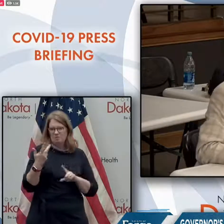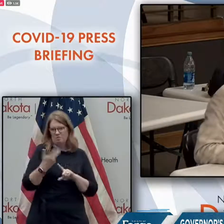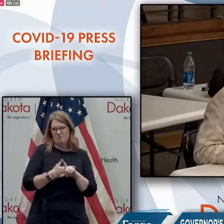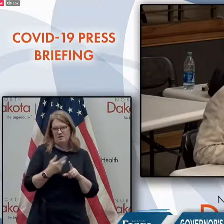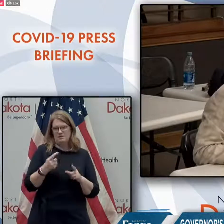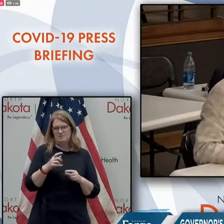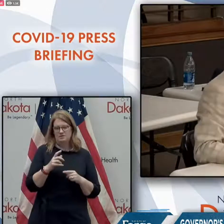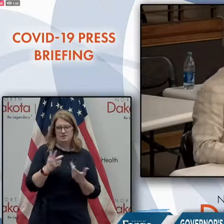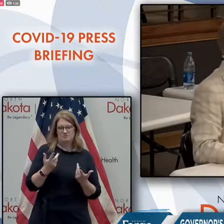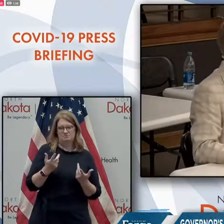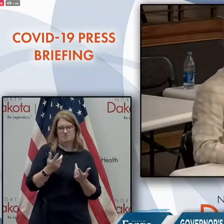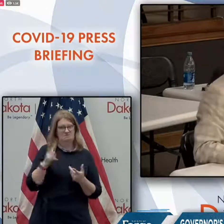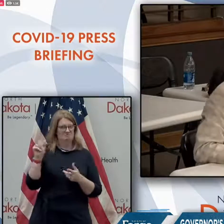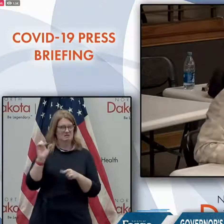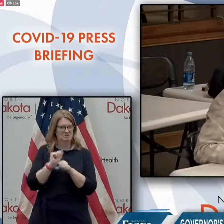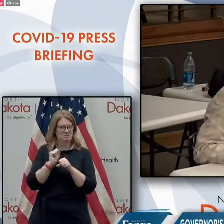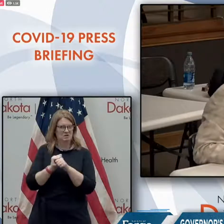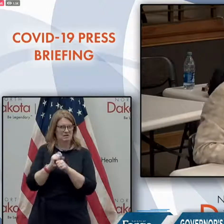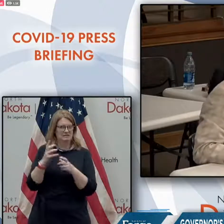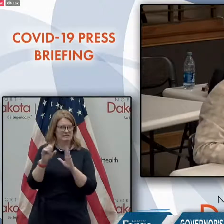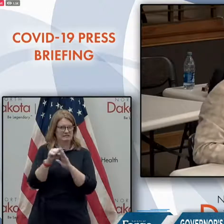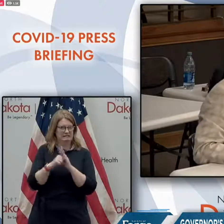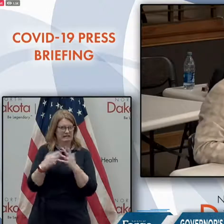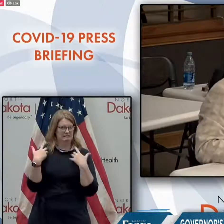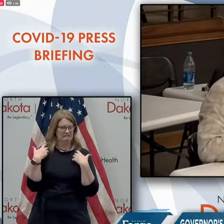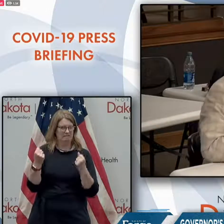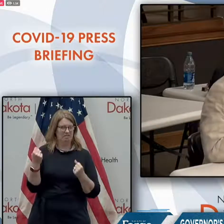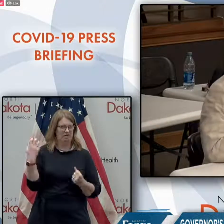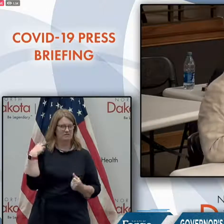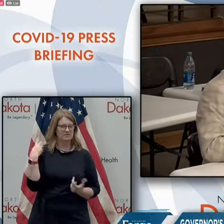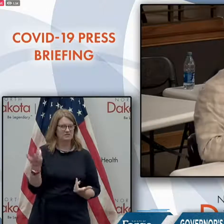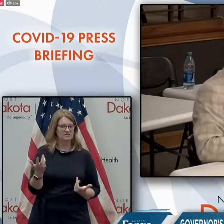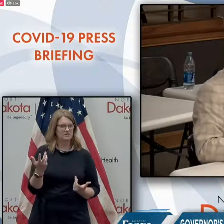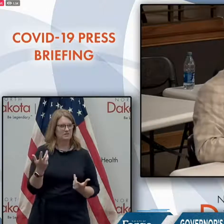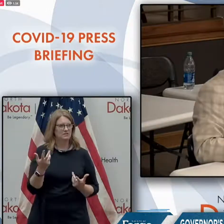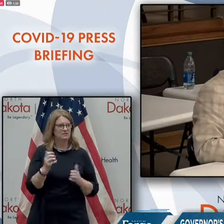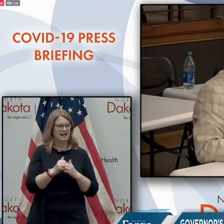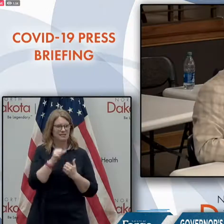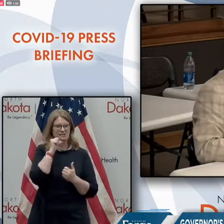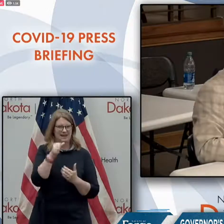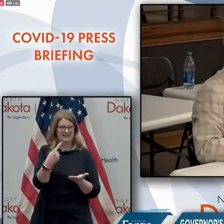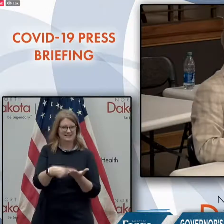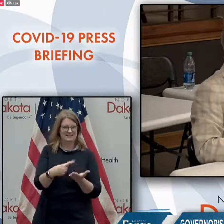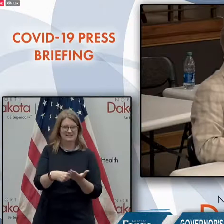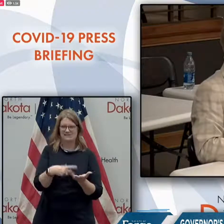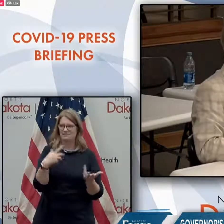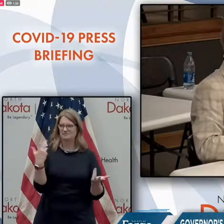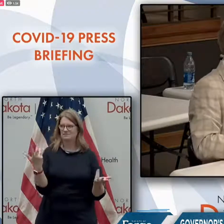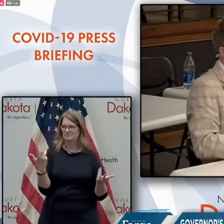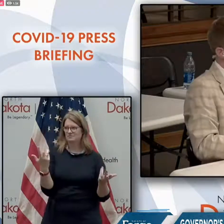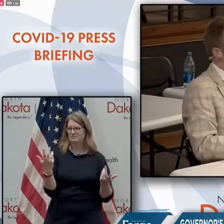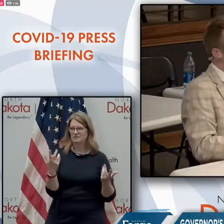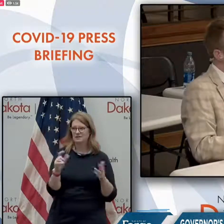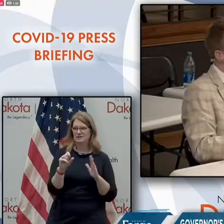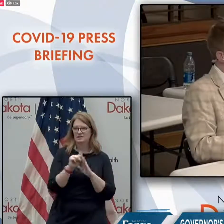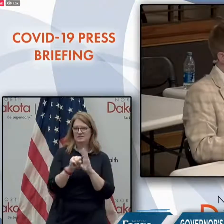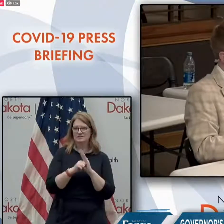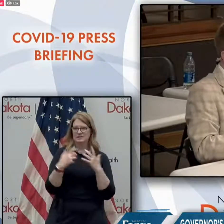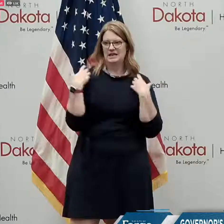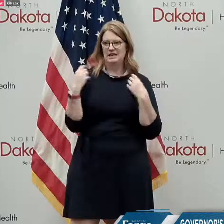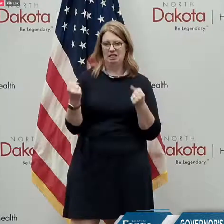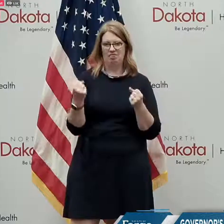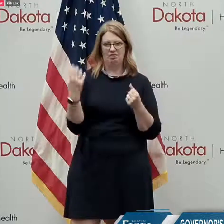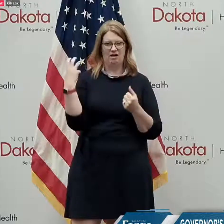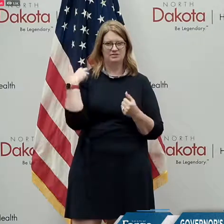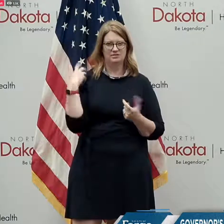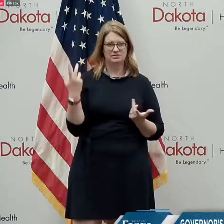his position. How does that happen? How do you not discuss that kind of thing with your interim state health officer? Well,